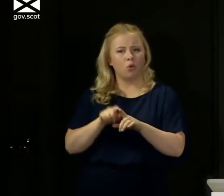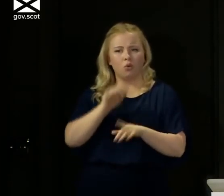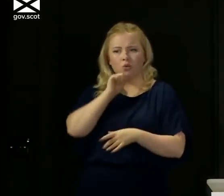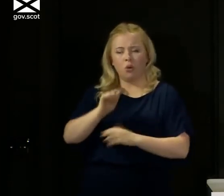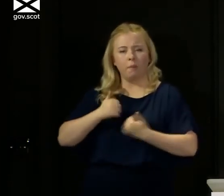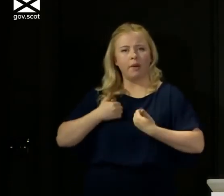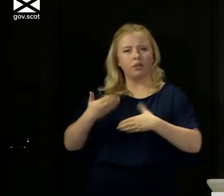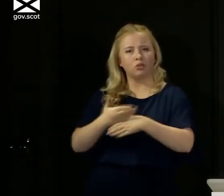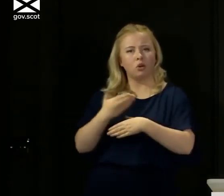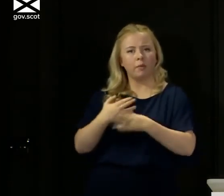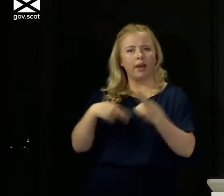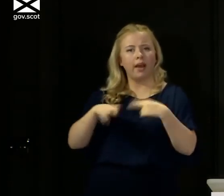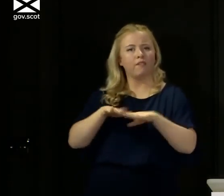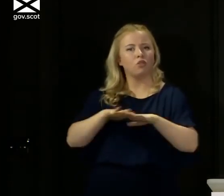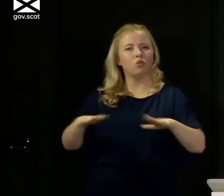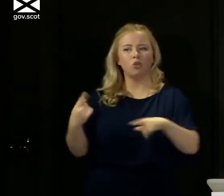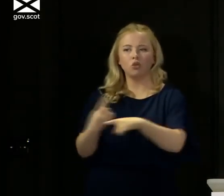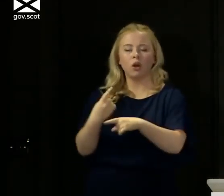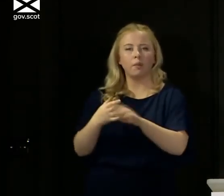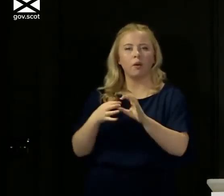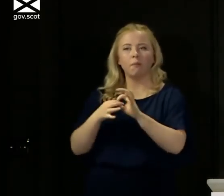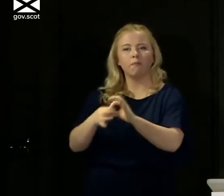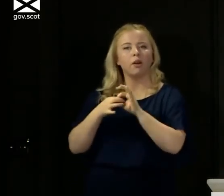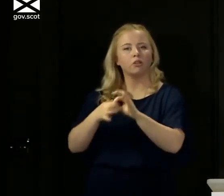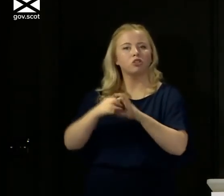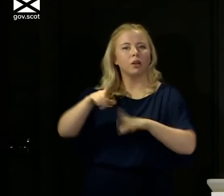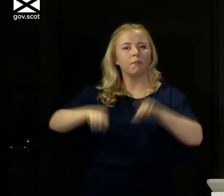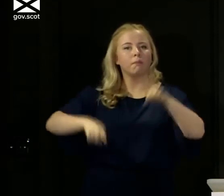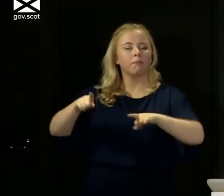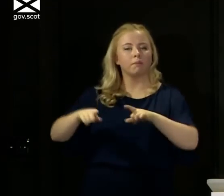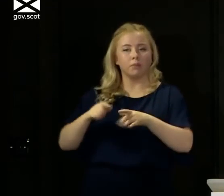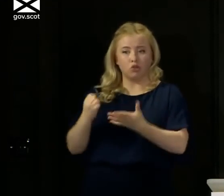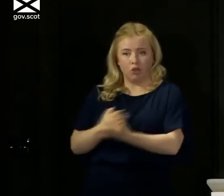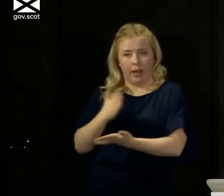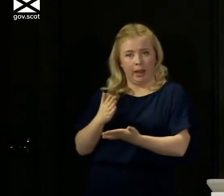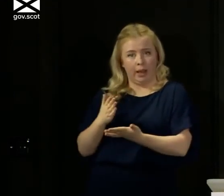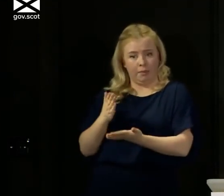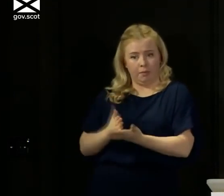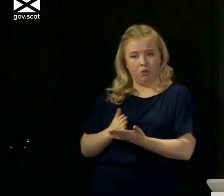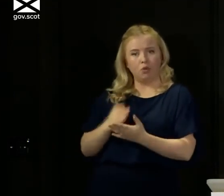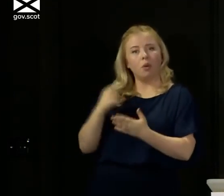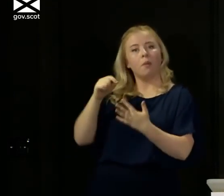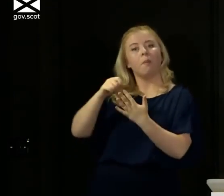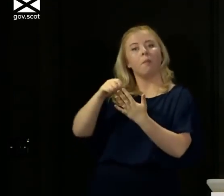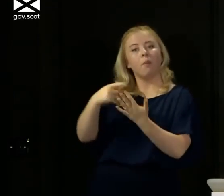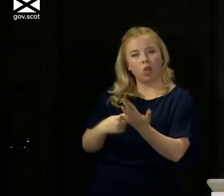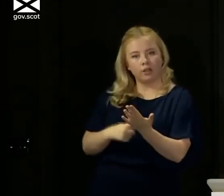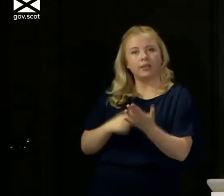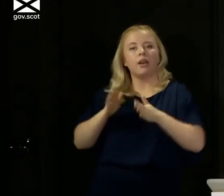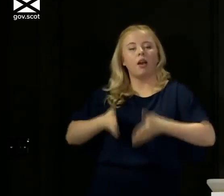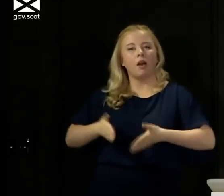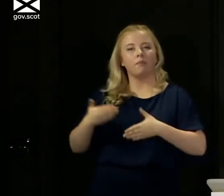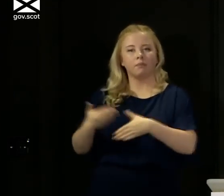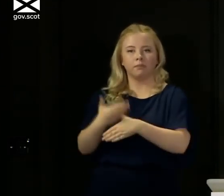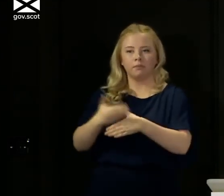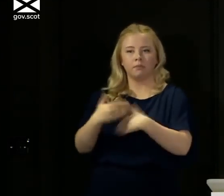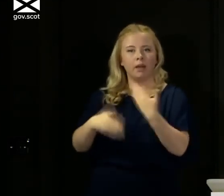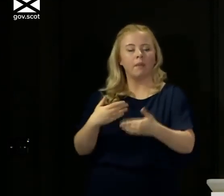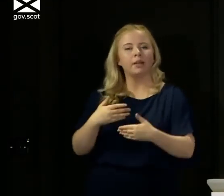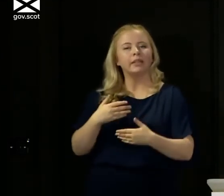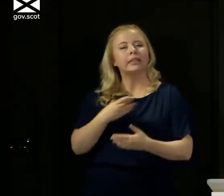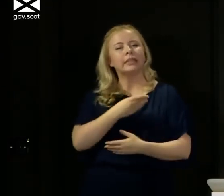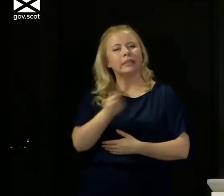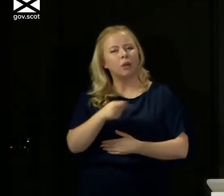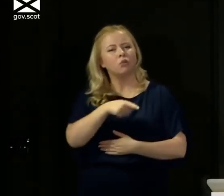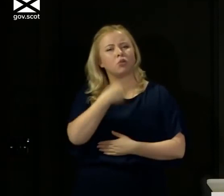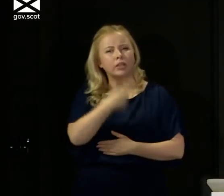if I didn't talk about the different partnerships that we work within to make sure that the policies we set are delivered. Some of what you said there, I'm not entirely sure